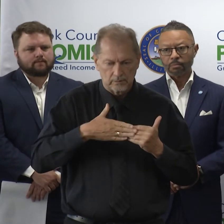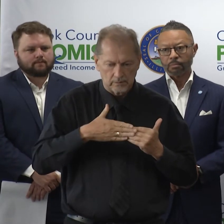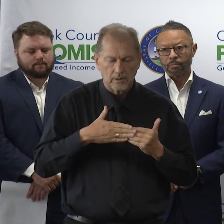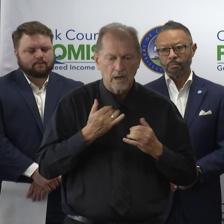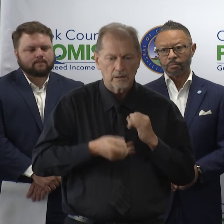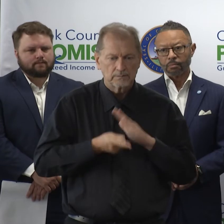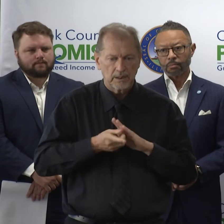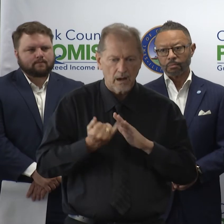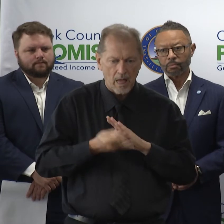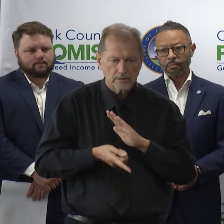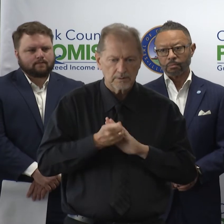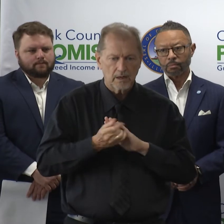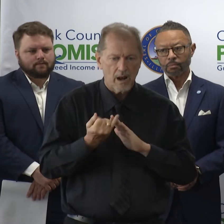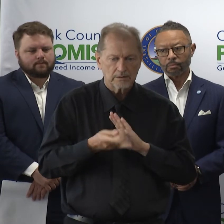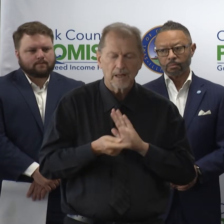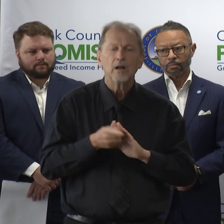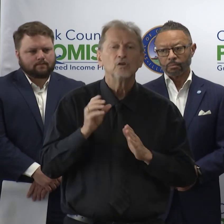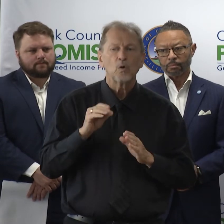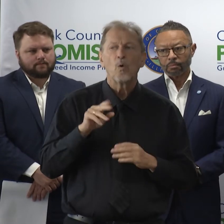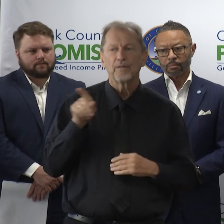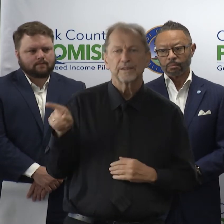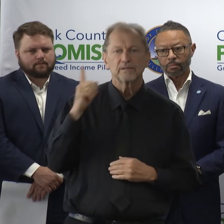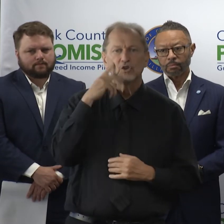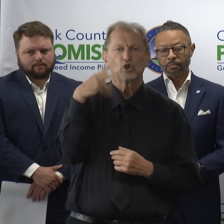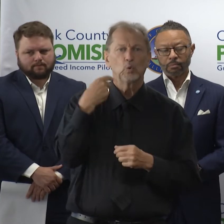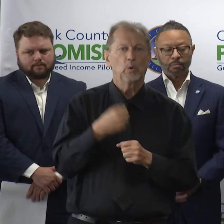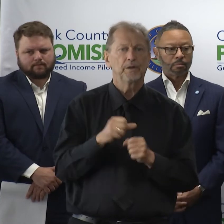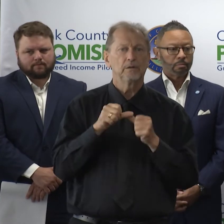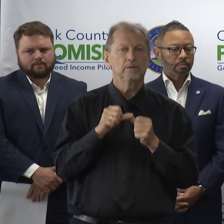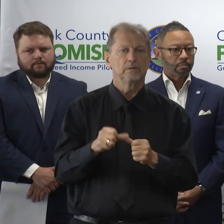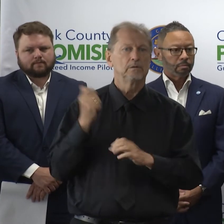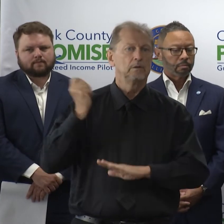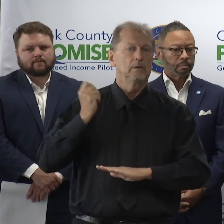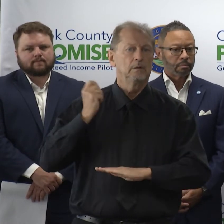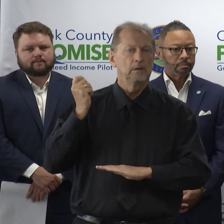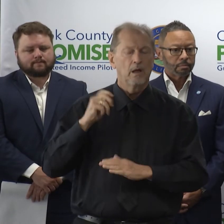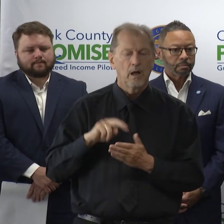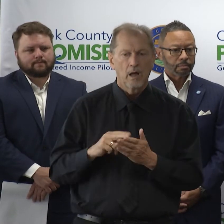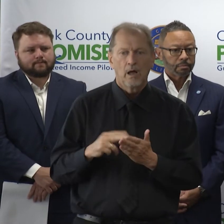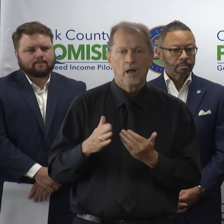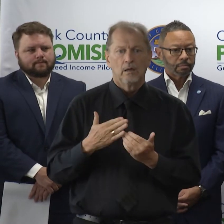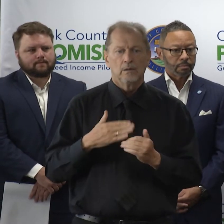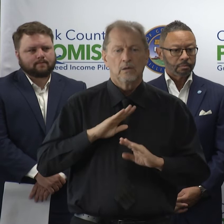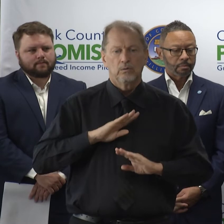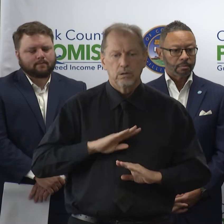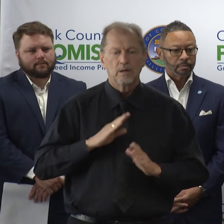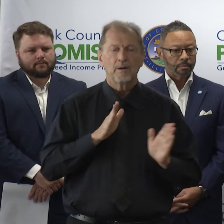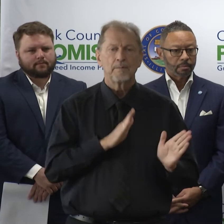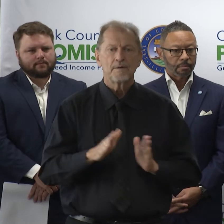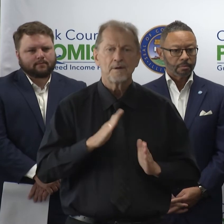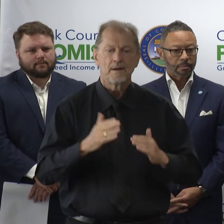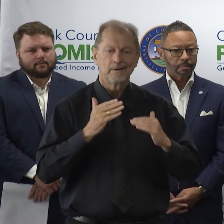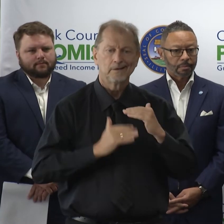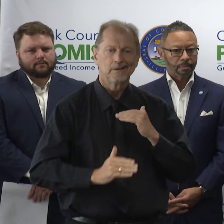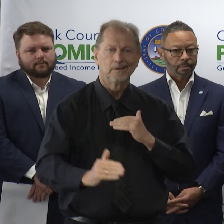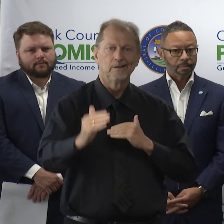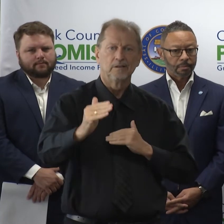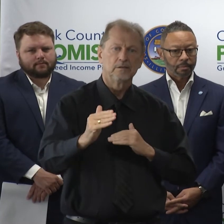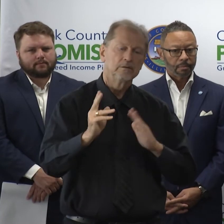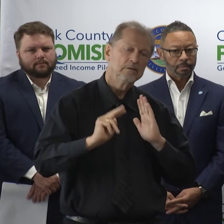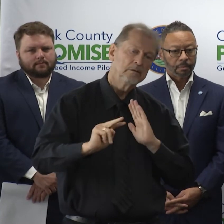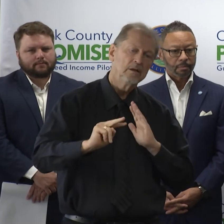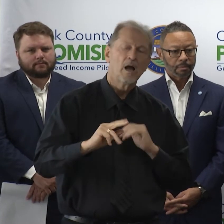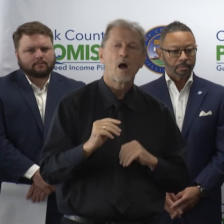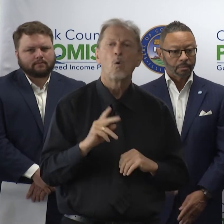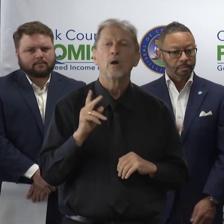look, in this case, 2 years in the future. We're really excited that Cook County has committed to exploring guaranteed income as a